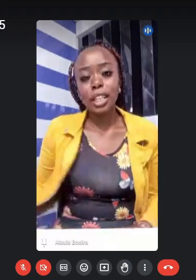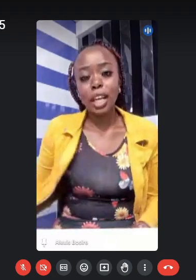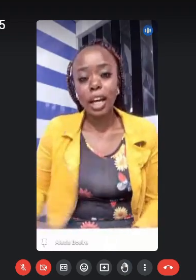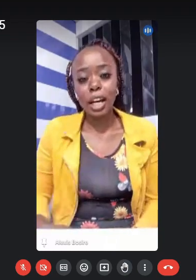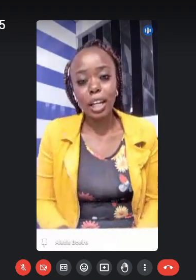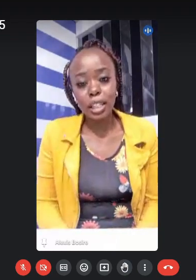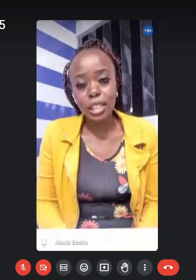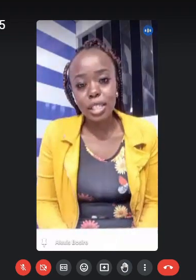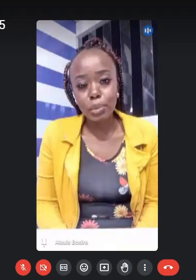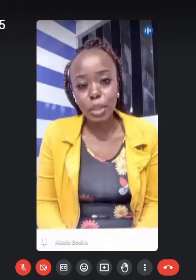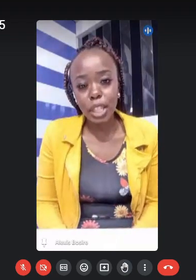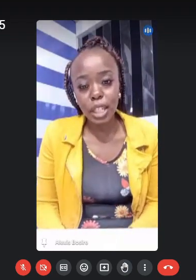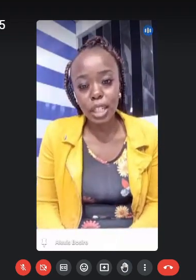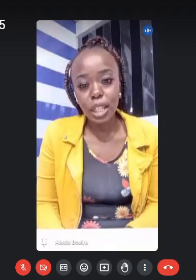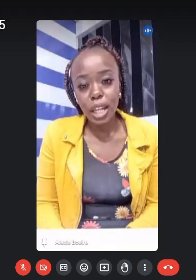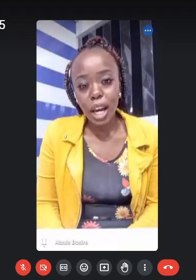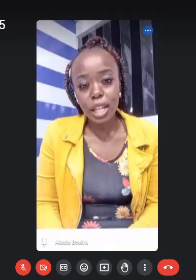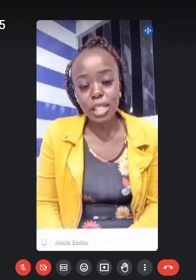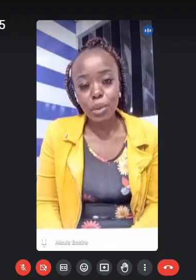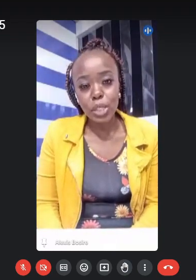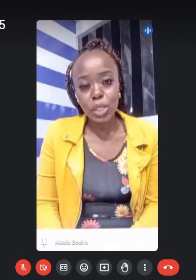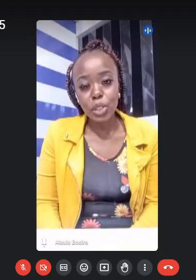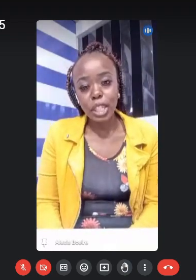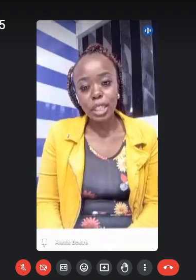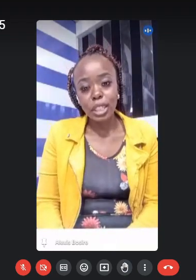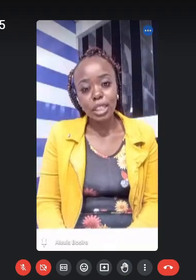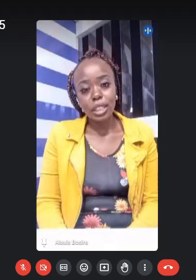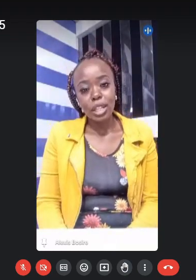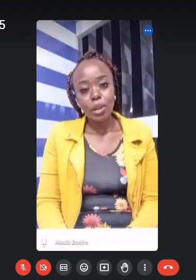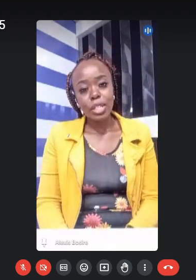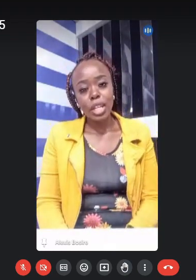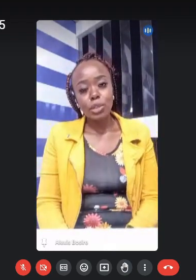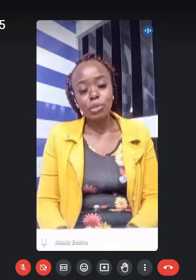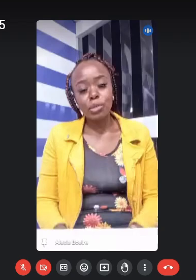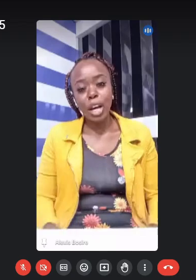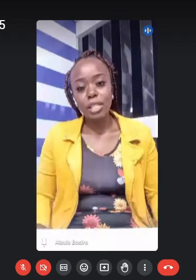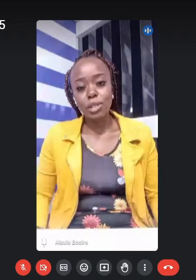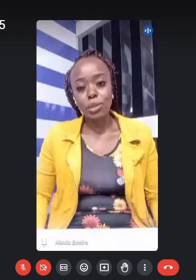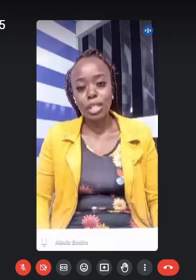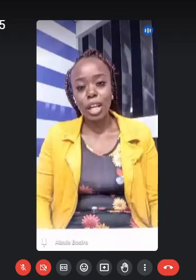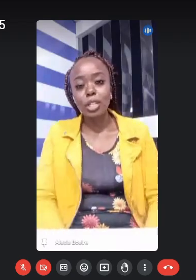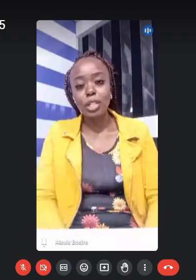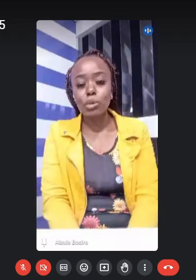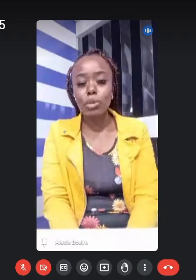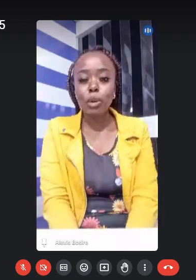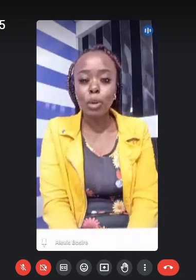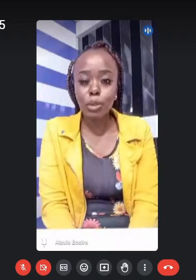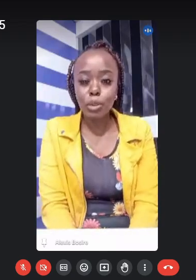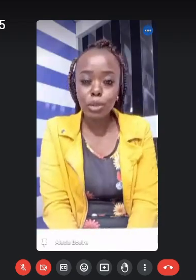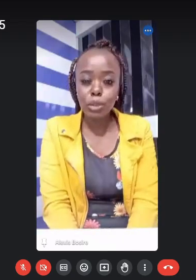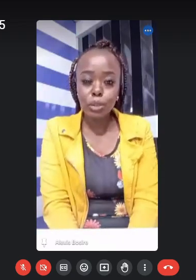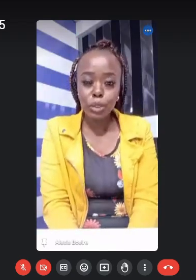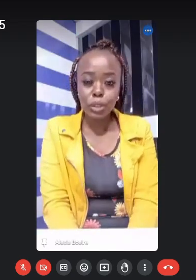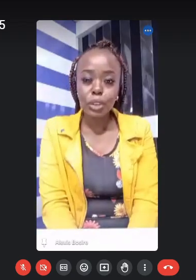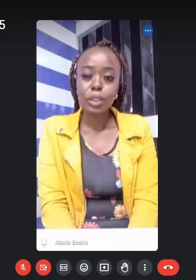right. Somebody has a question. Was I too fast? Was I too slow?